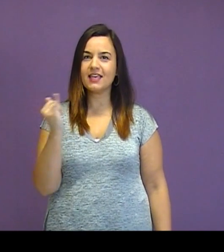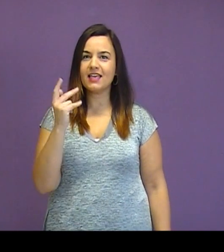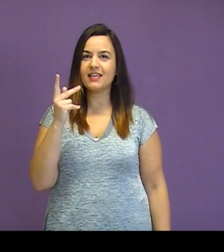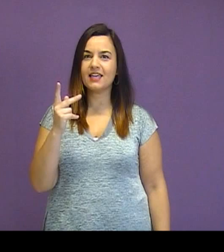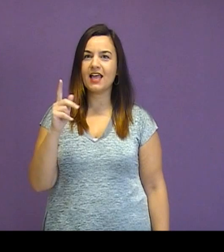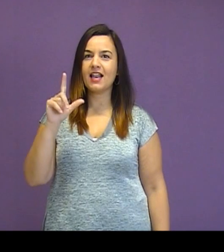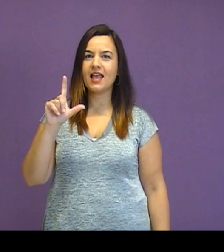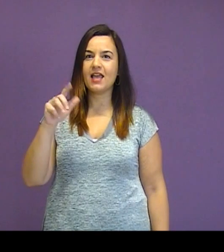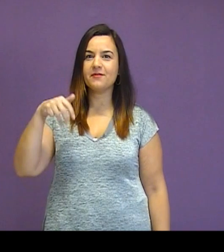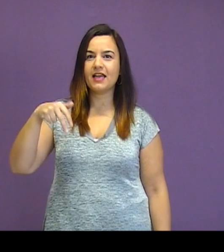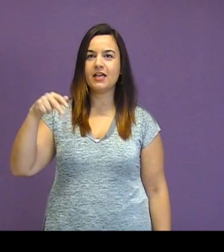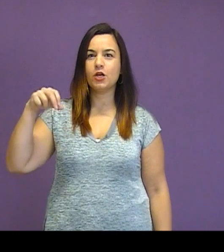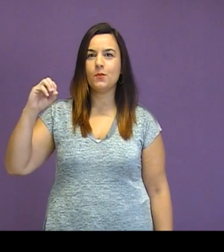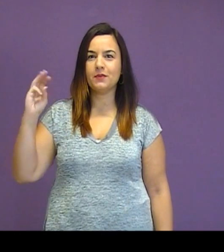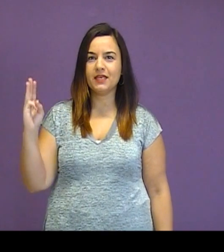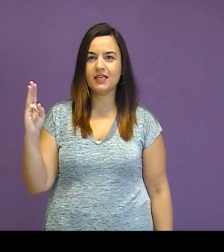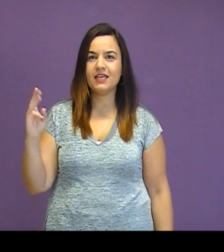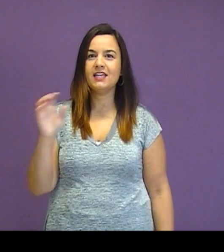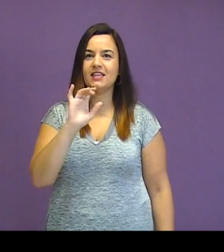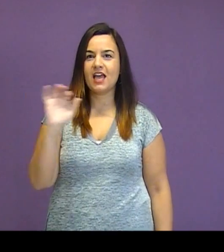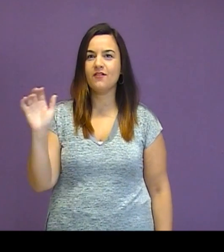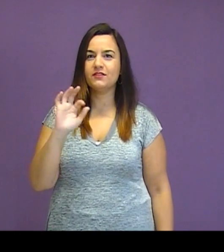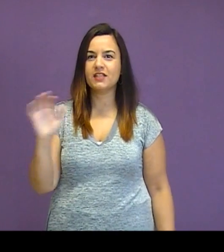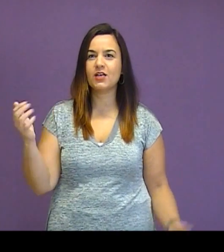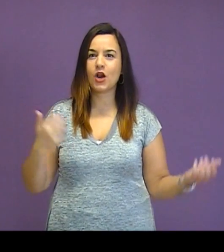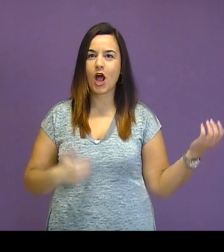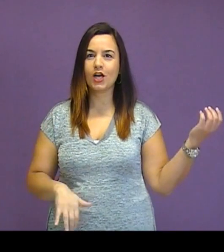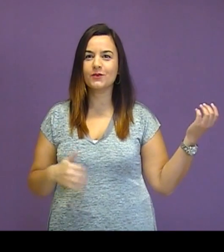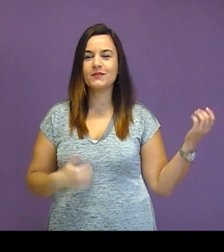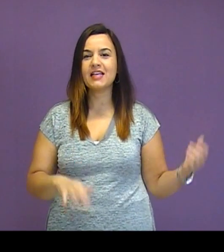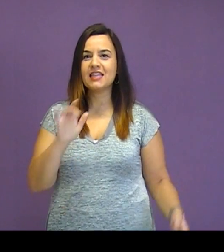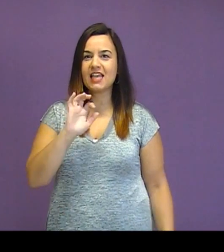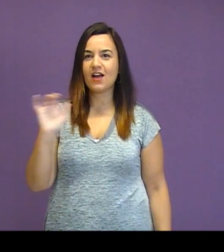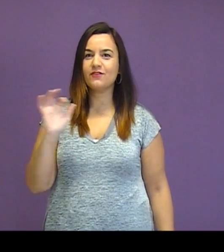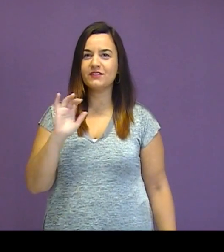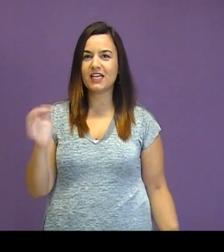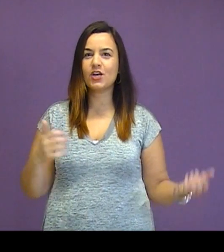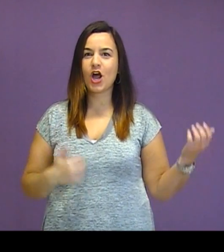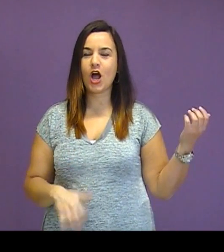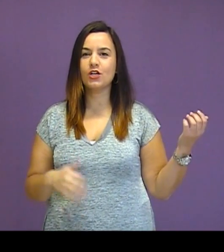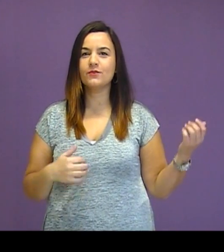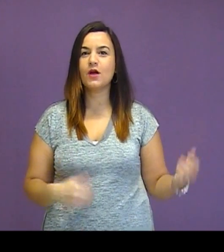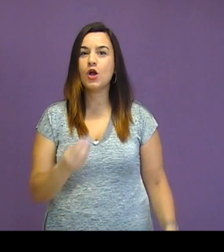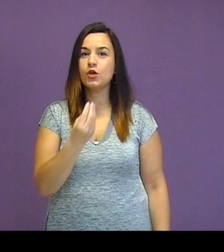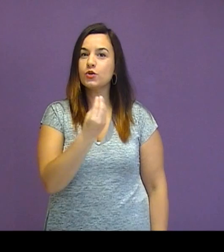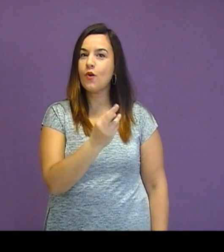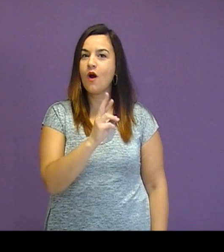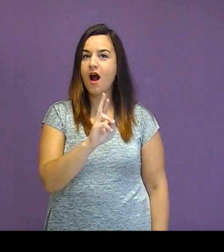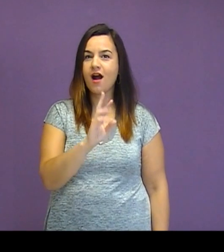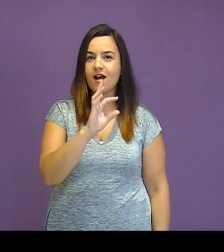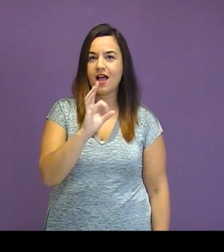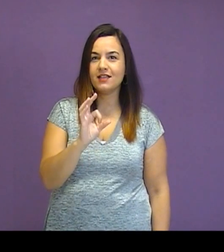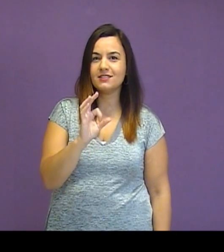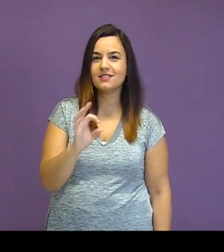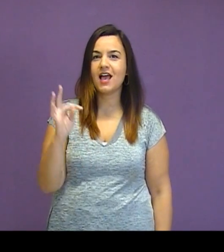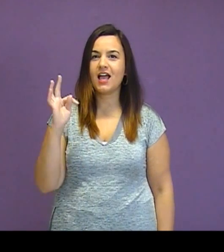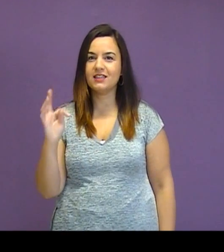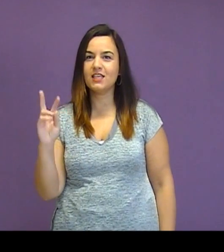K, L, M, N, O, P. The alphabet rock, the alphabet rock. Q, R, S, and T, U,